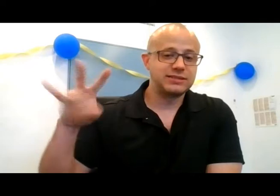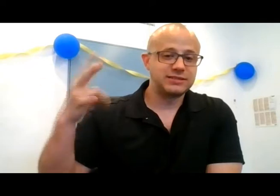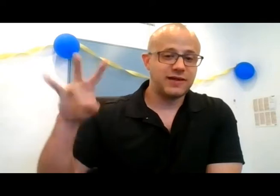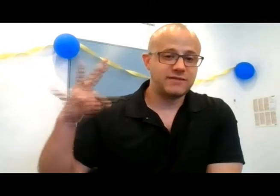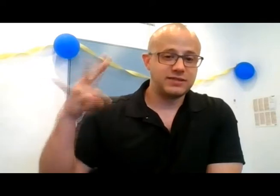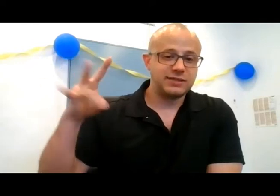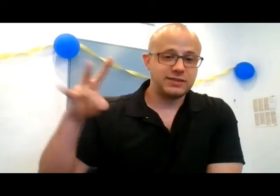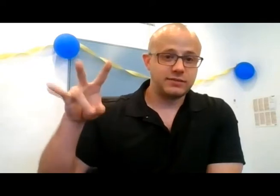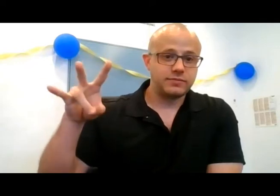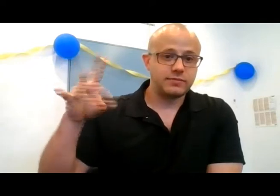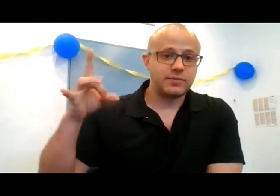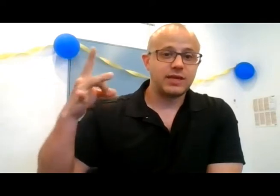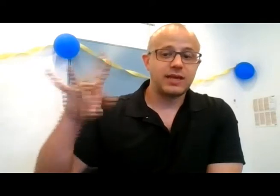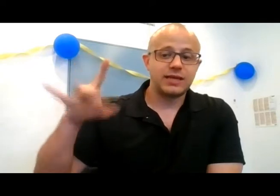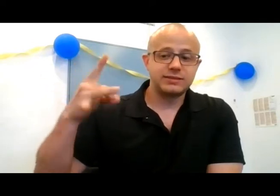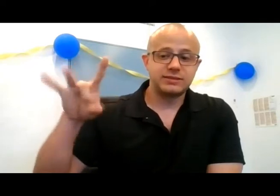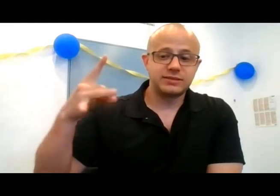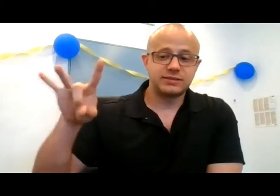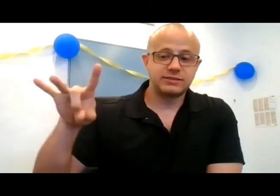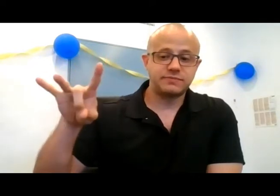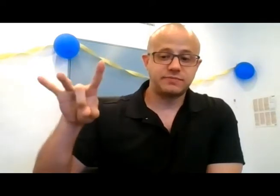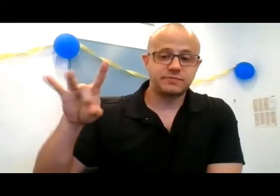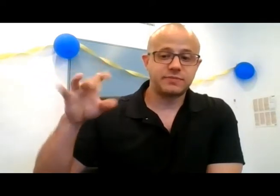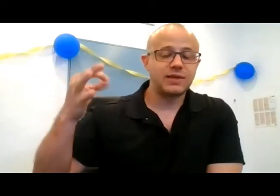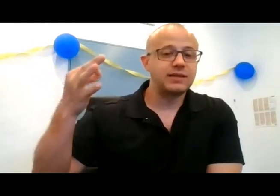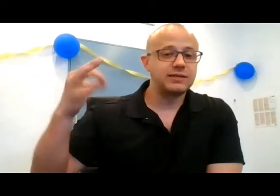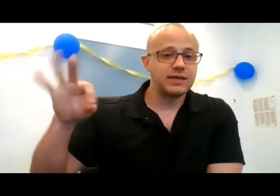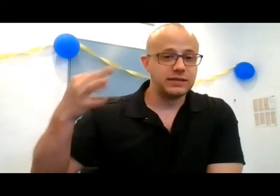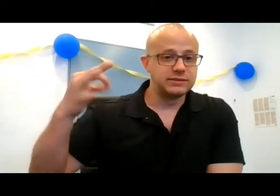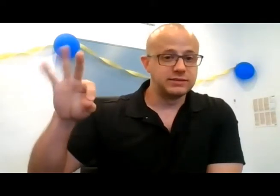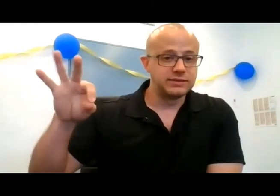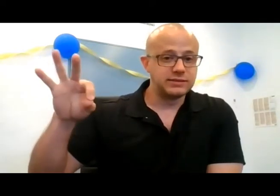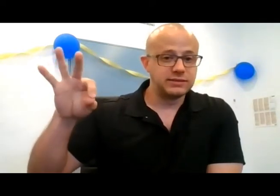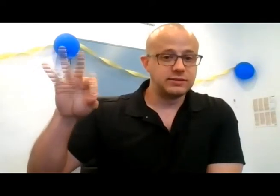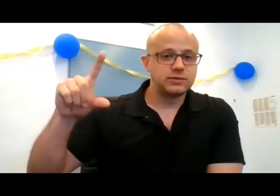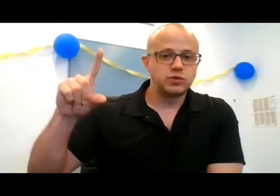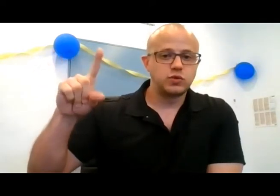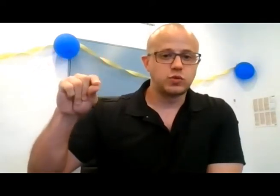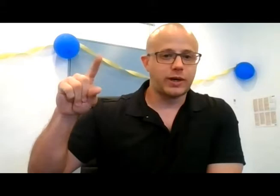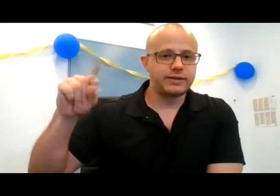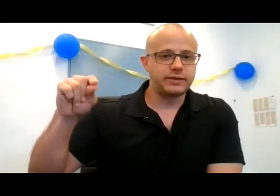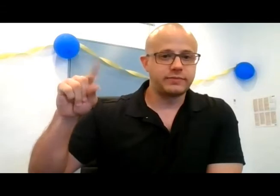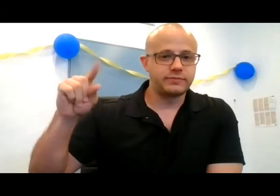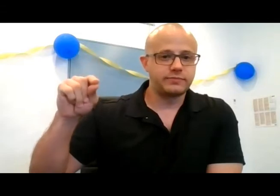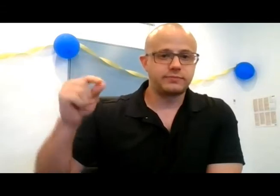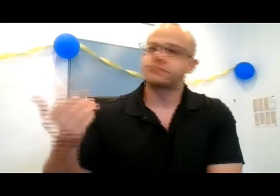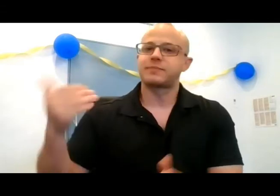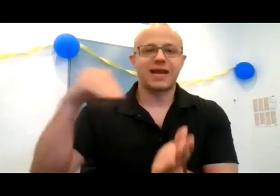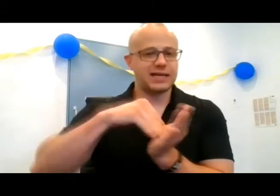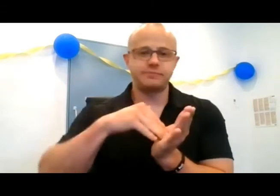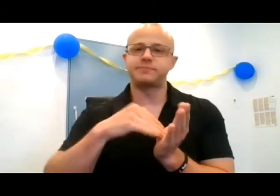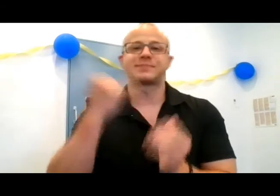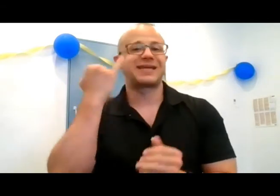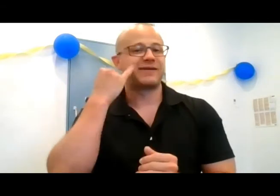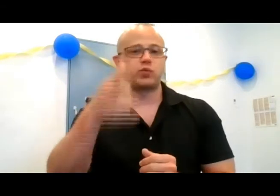16, 17, 18, 19,